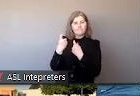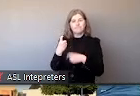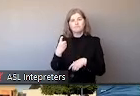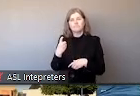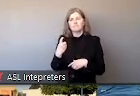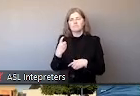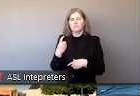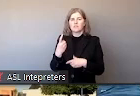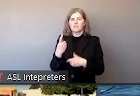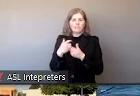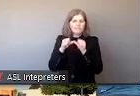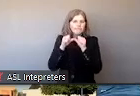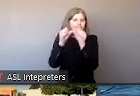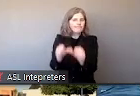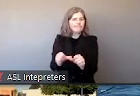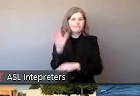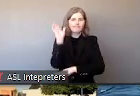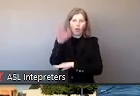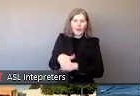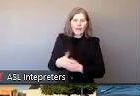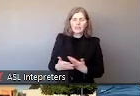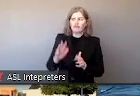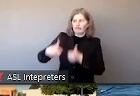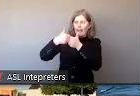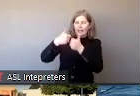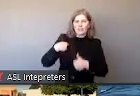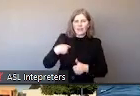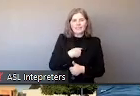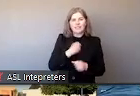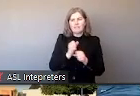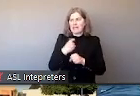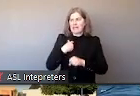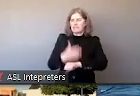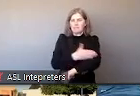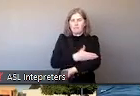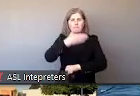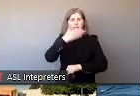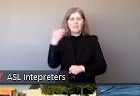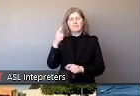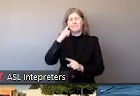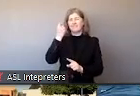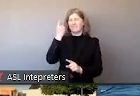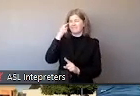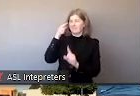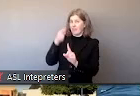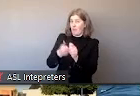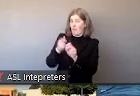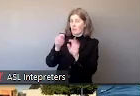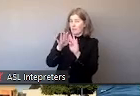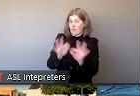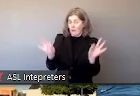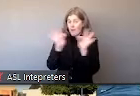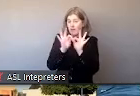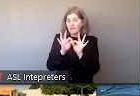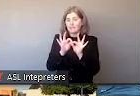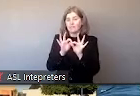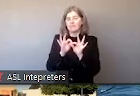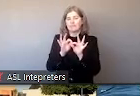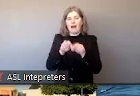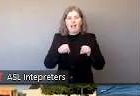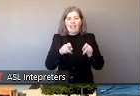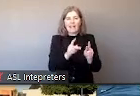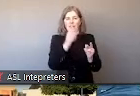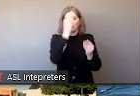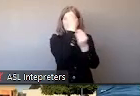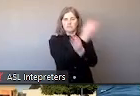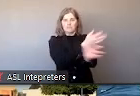have just been with us all the way, challenging us, making us better, and particularly though, and most importantly, letting New Mexicans know